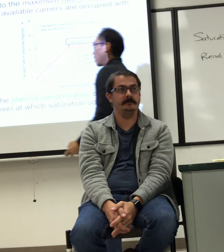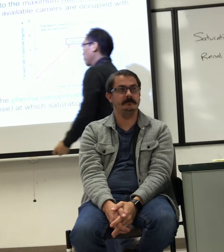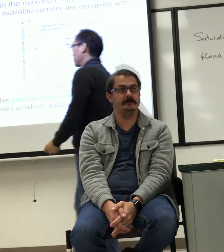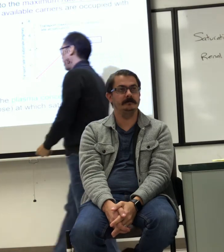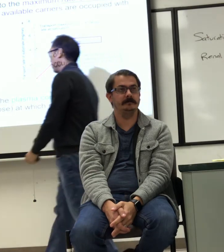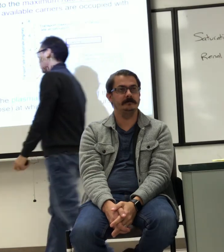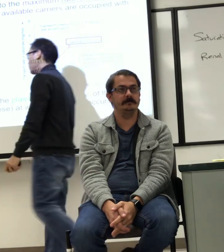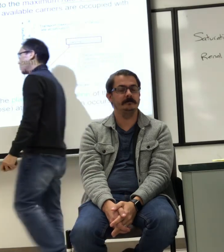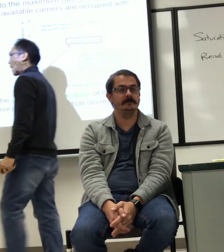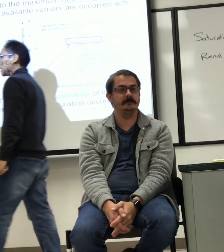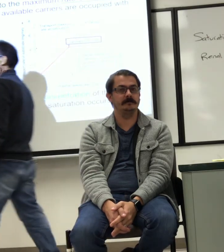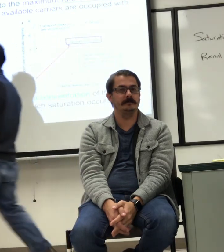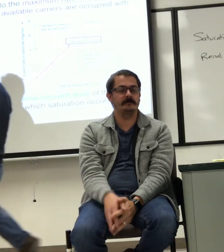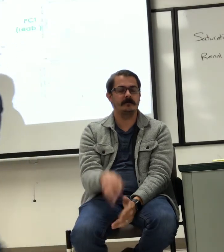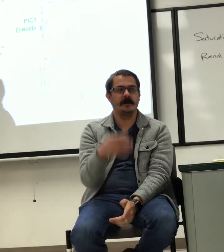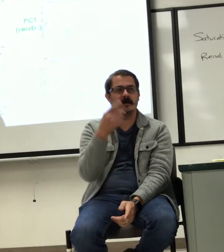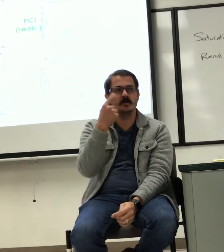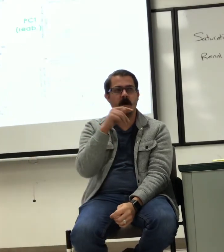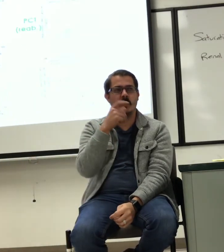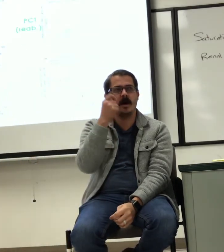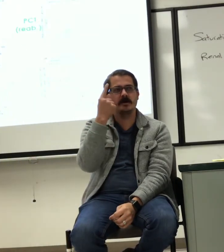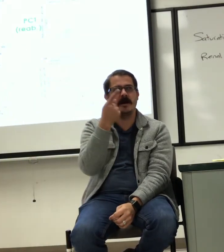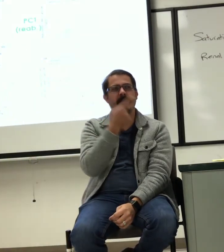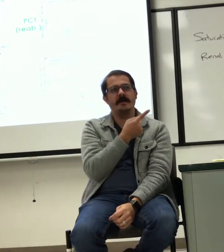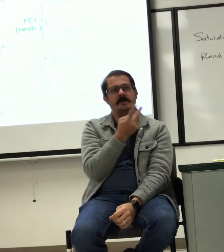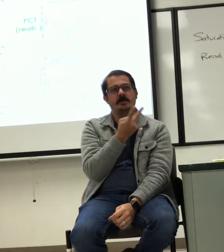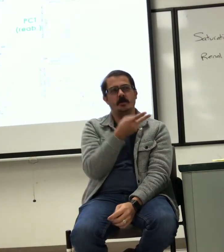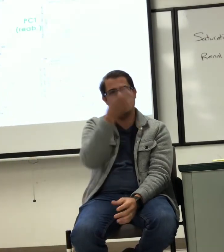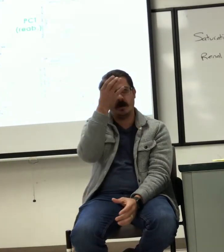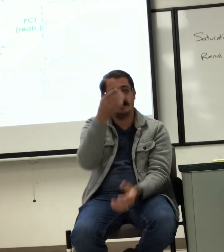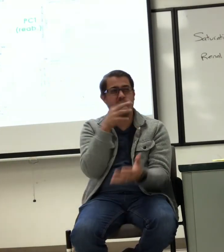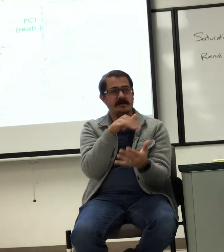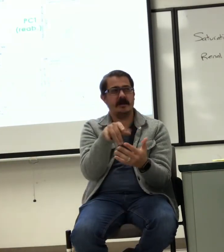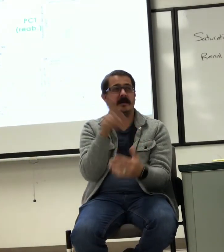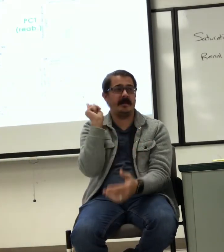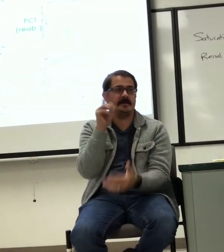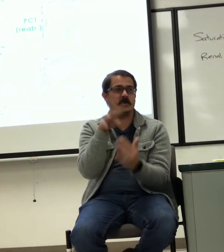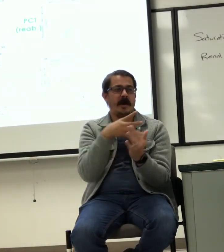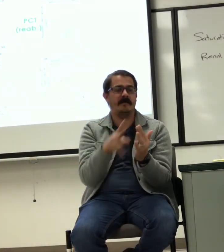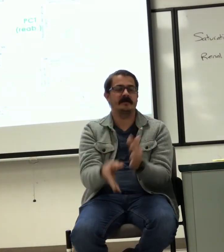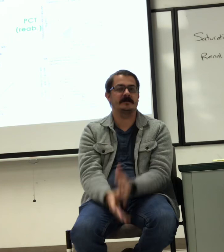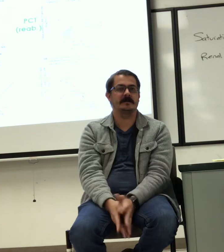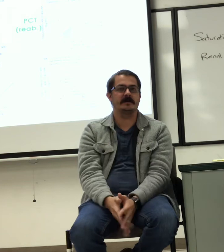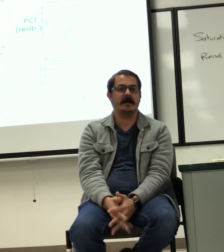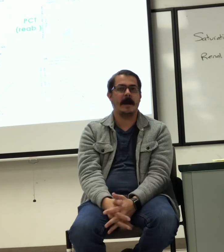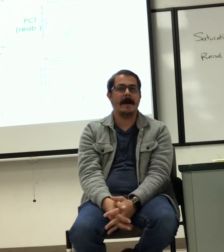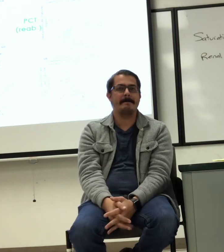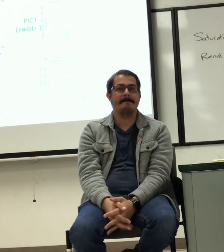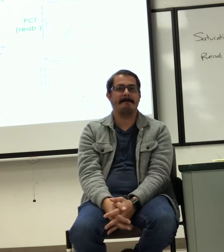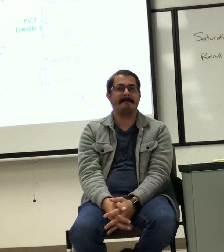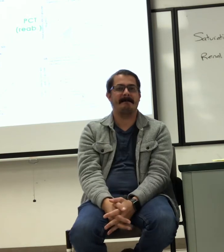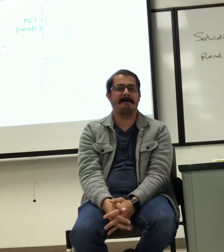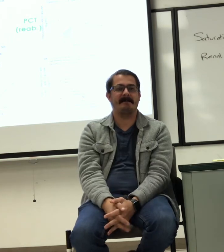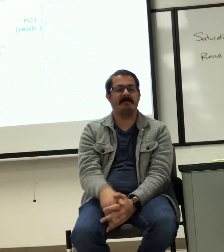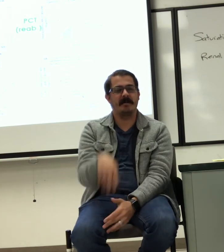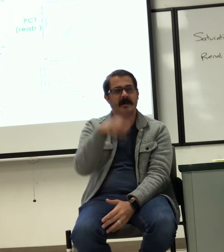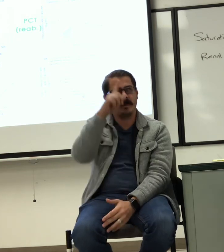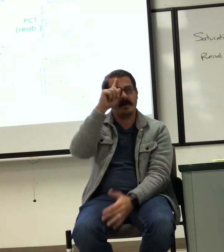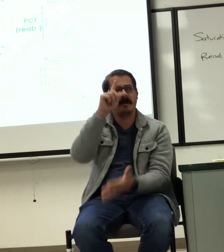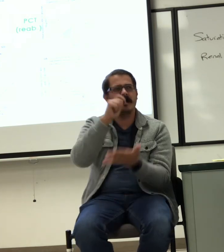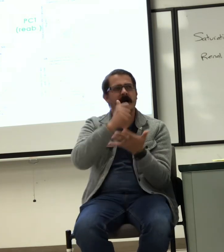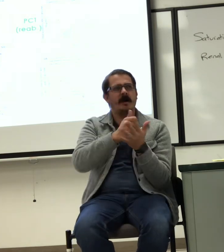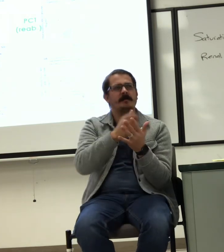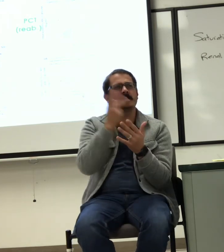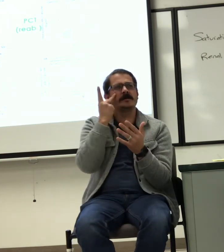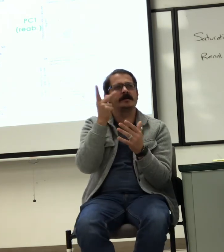So try to understand those two concepts by studying these three graphs. Okay. Well, I think it helps to kind of see